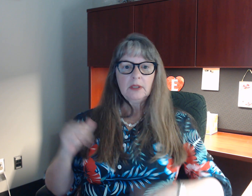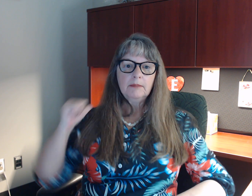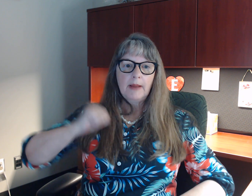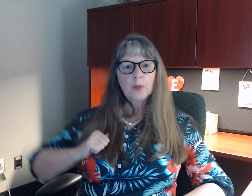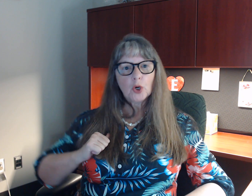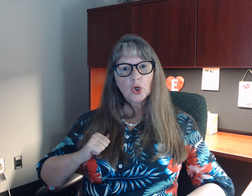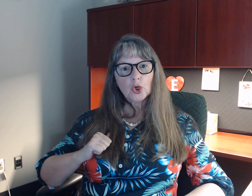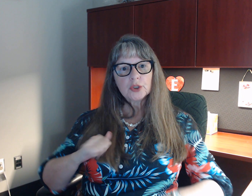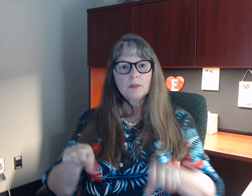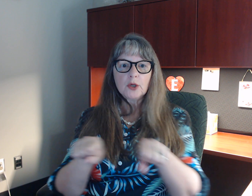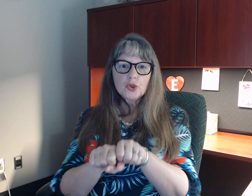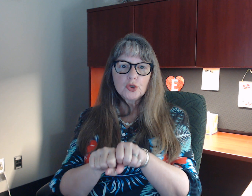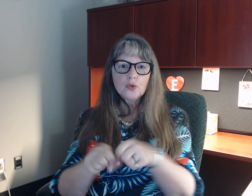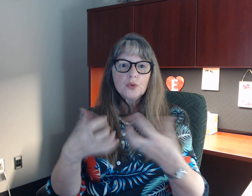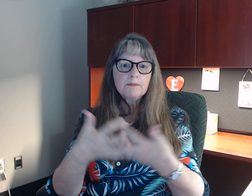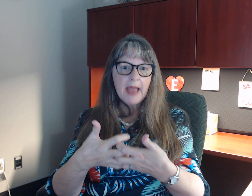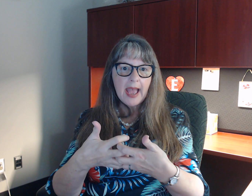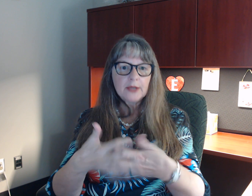my purse or my shoes match,